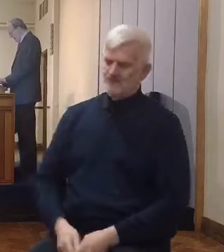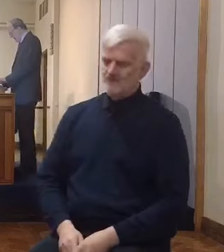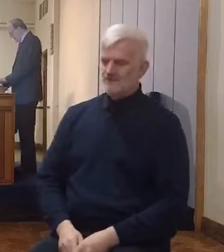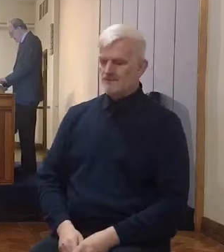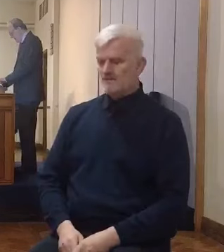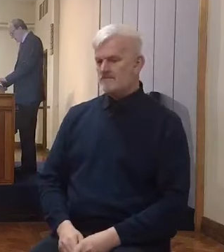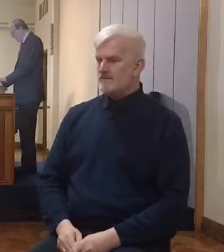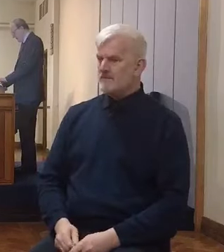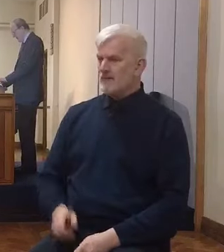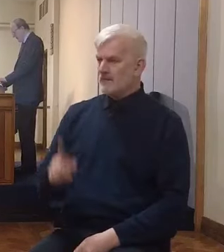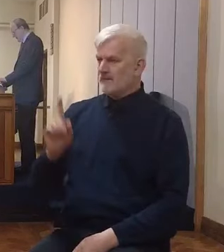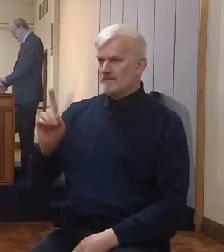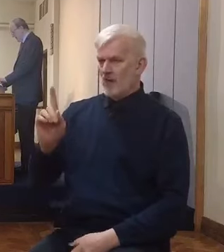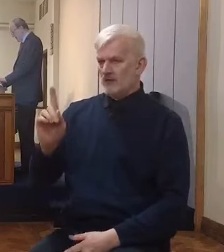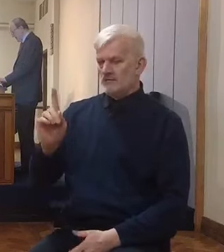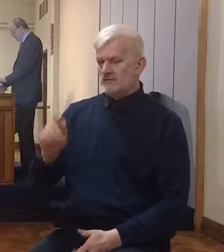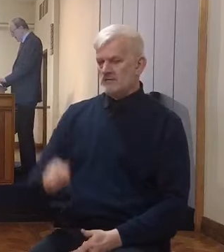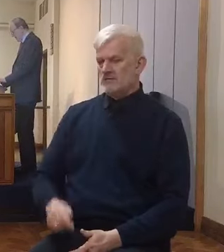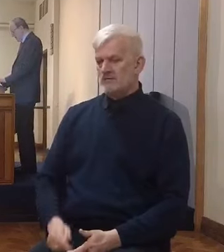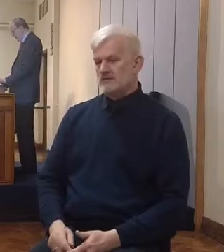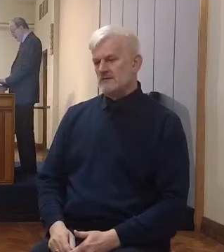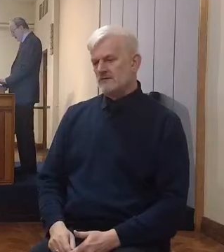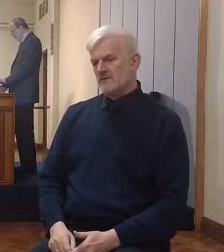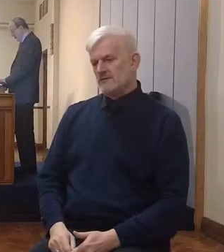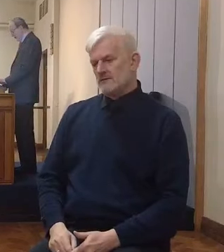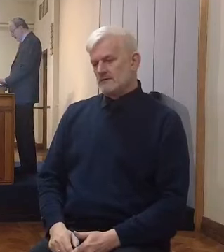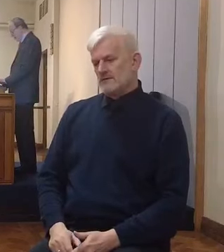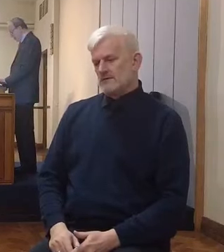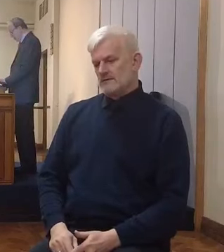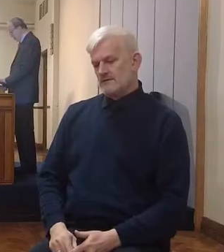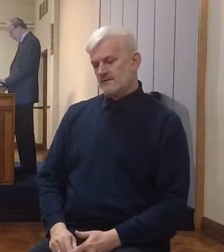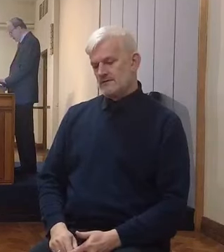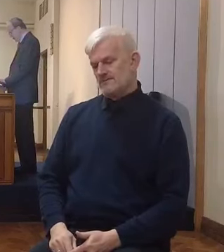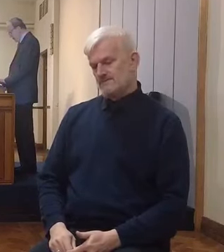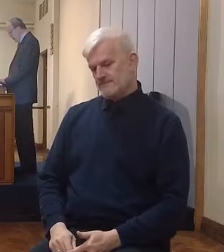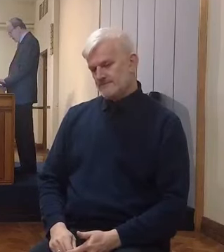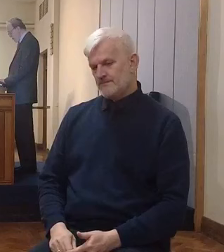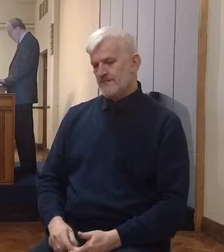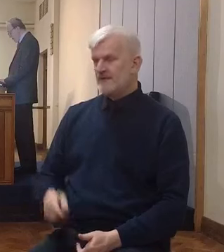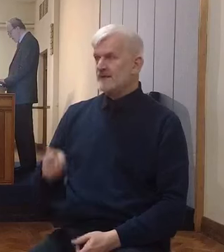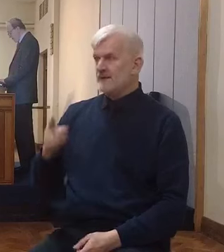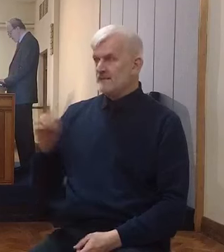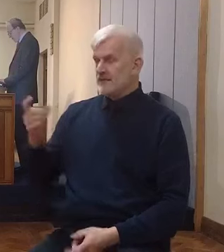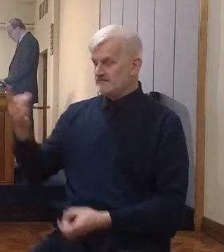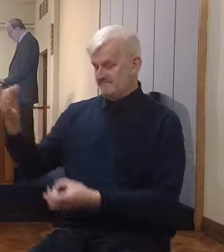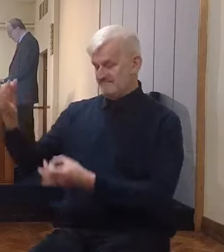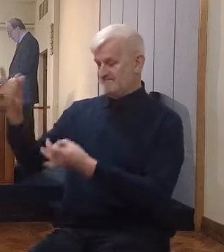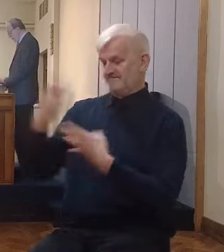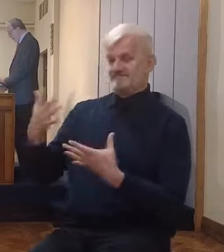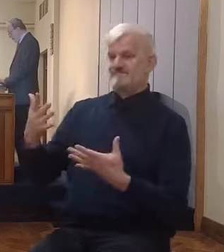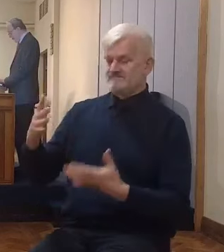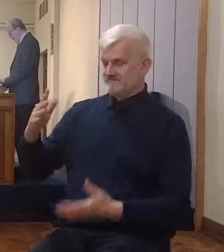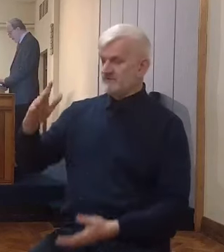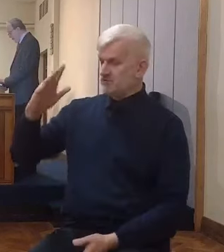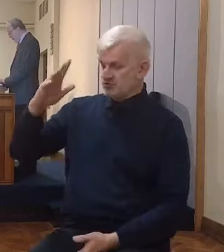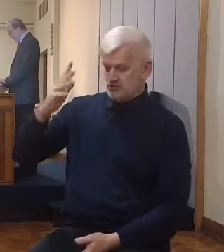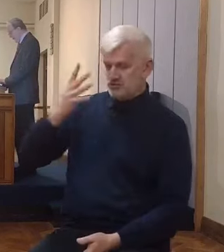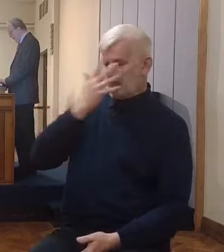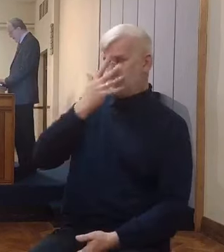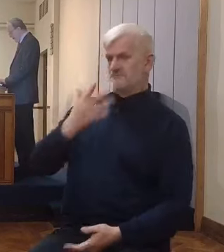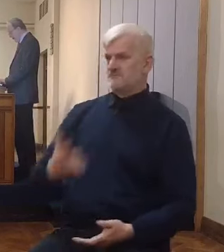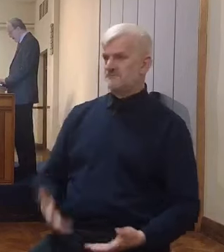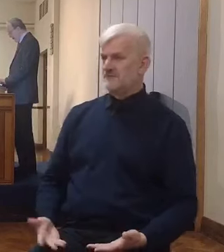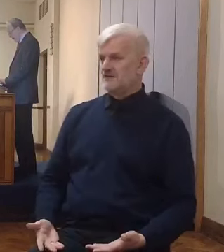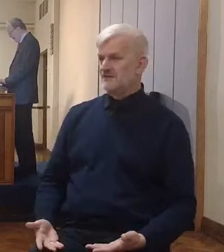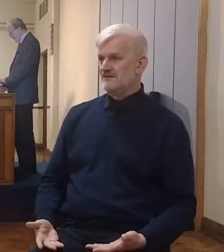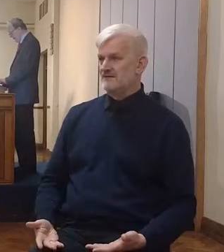But thou hast cast off and put us to shame, and goest not forth with